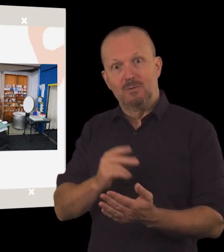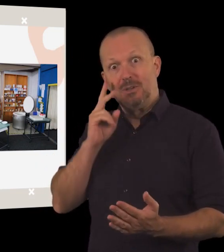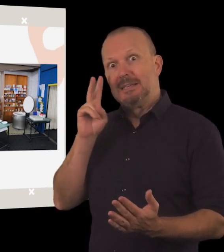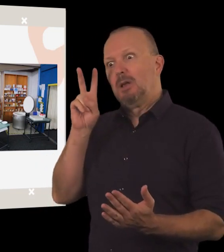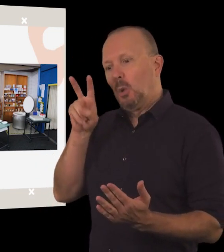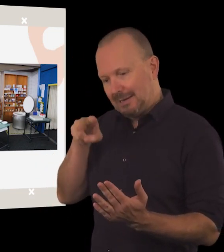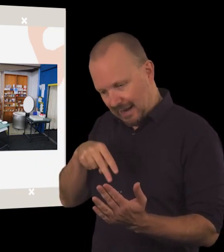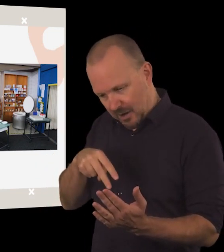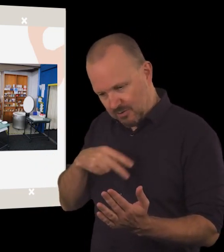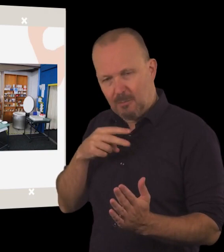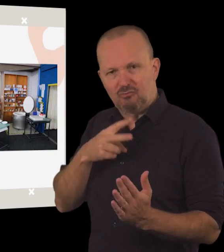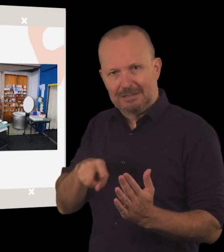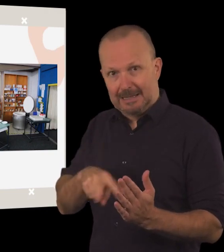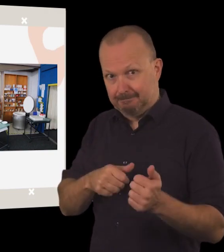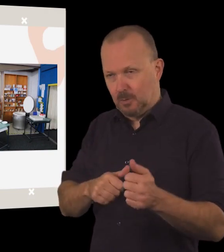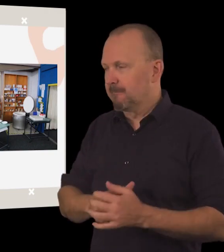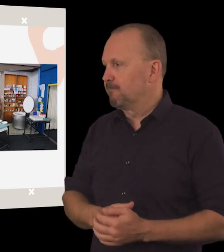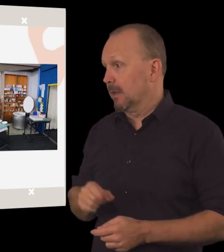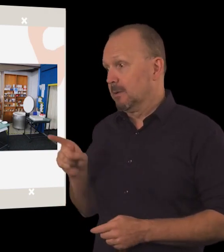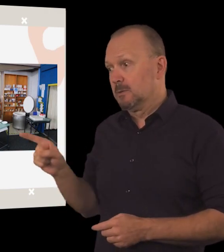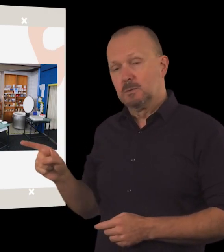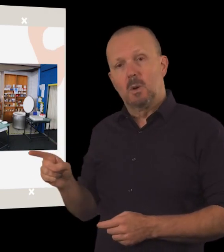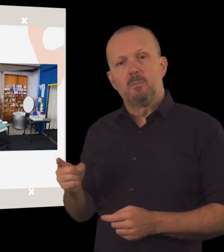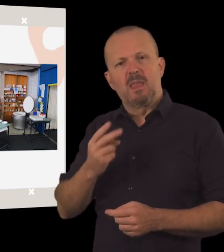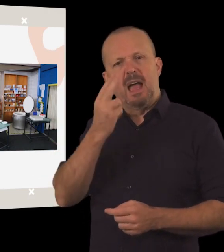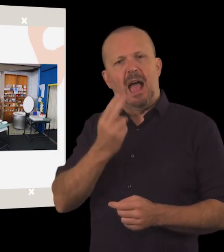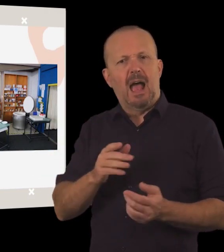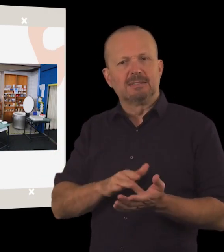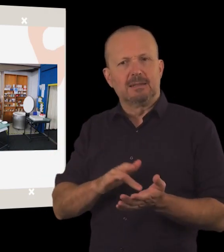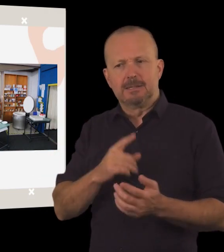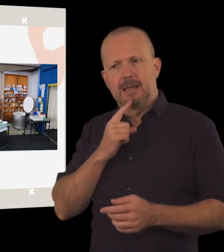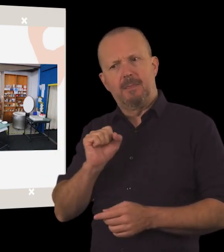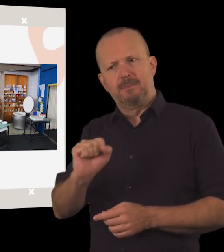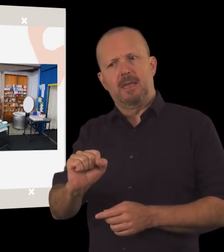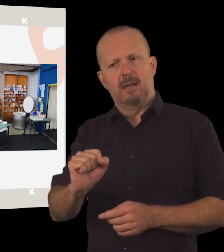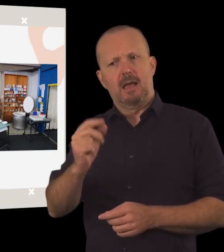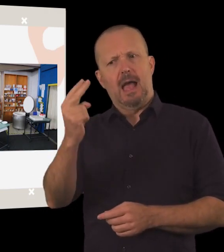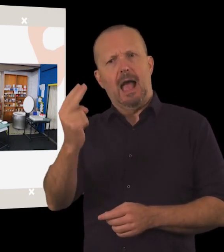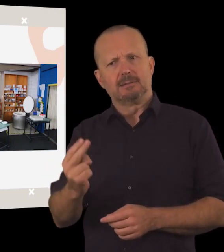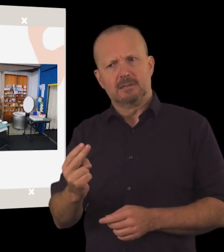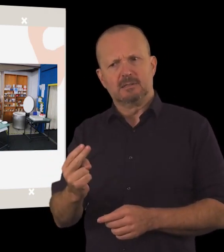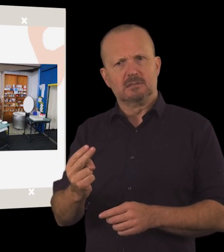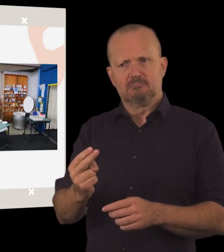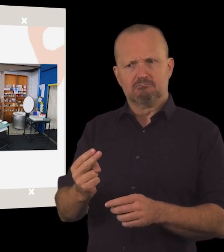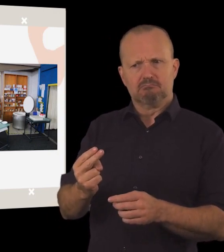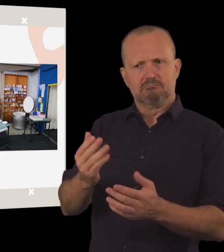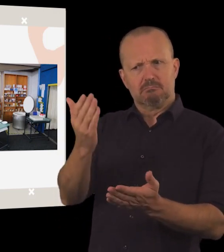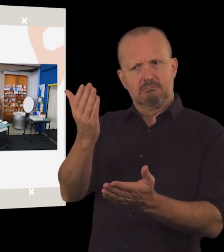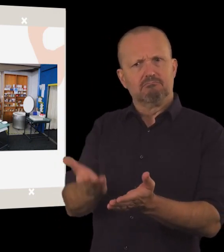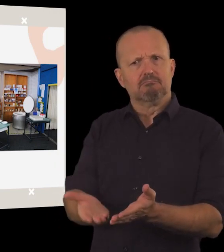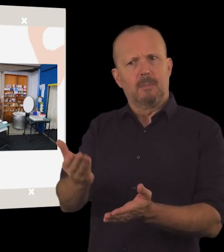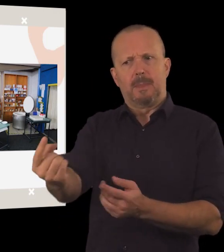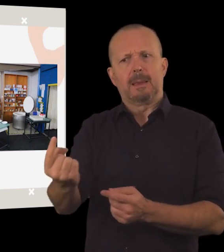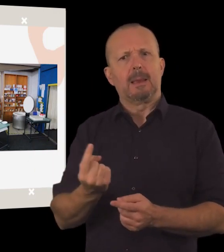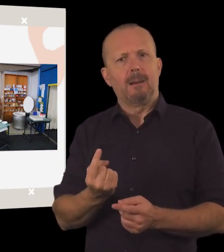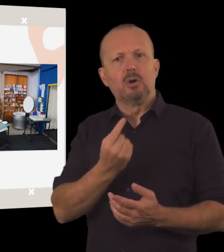if that's what you see me doing, that's what I am up to. So Arts Centre refers to their clients as artists, as they are people who are coming